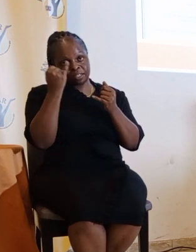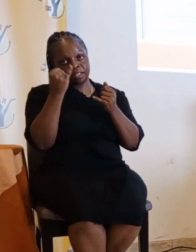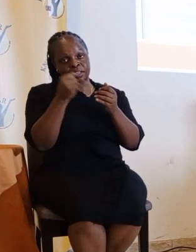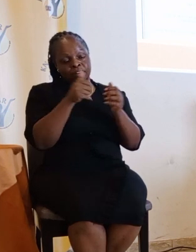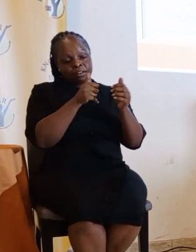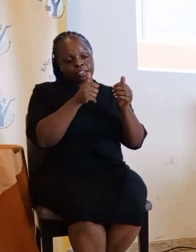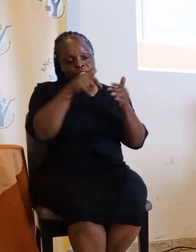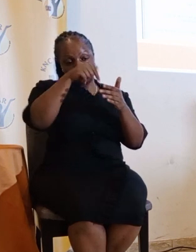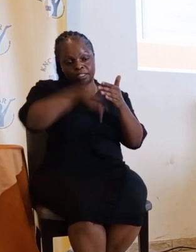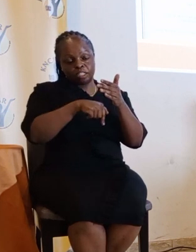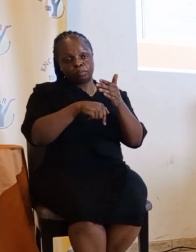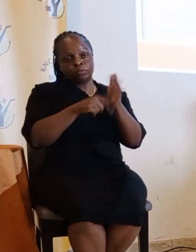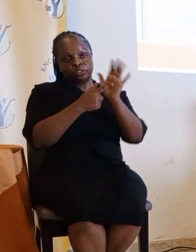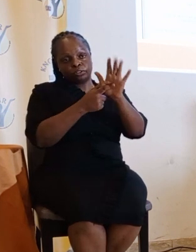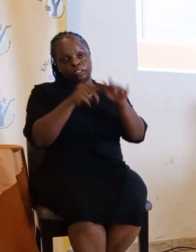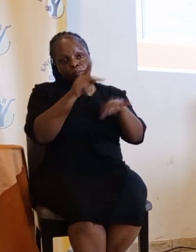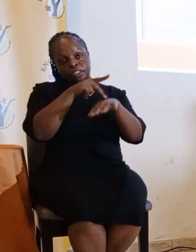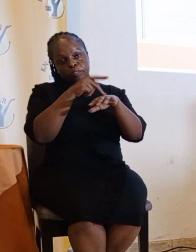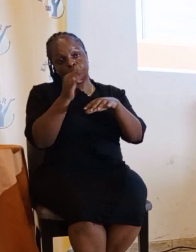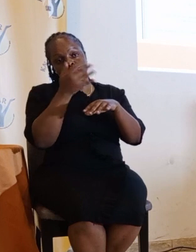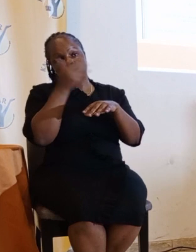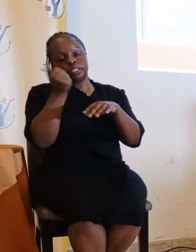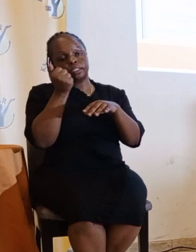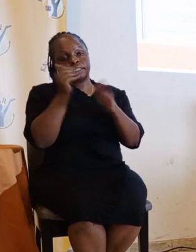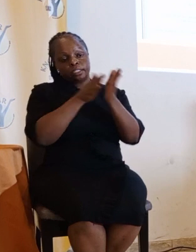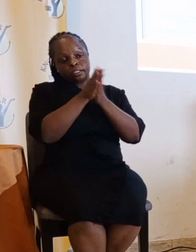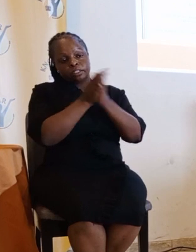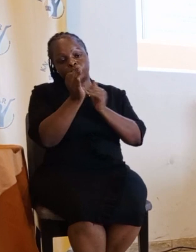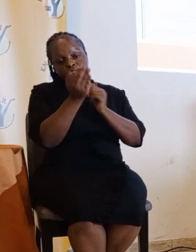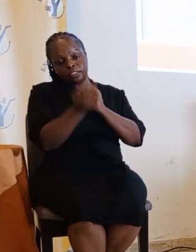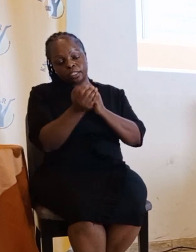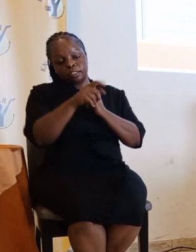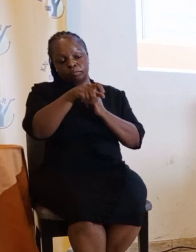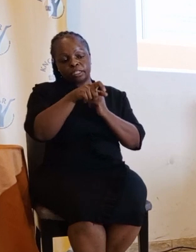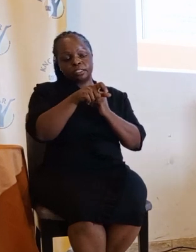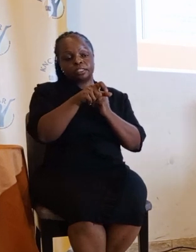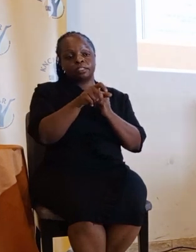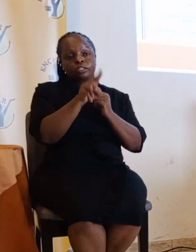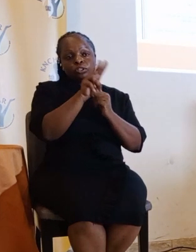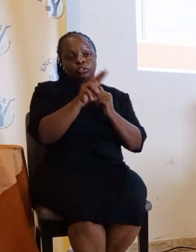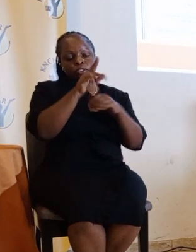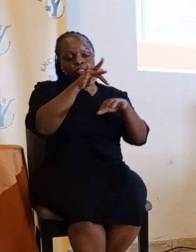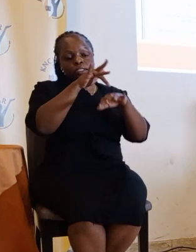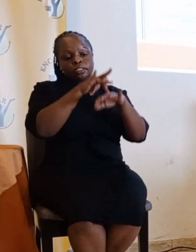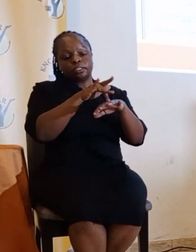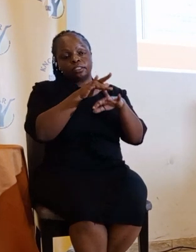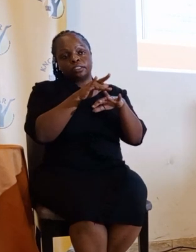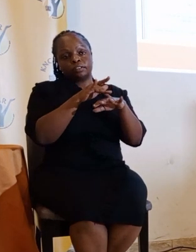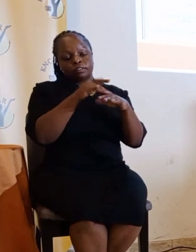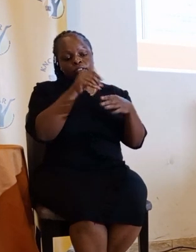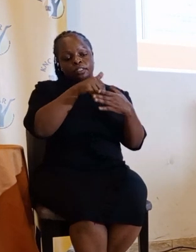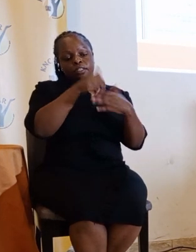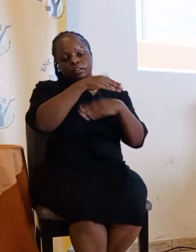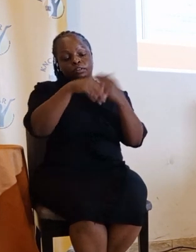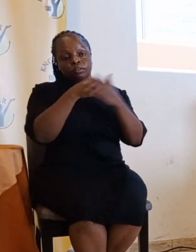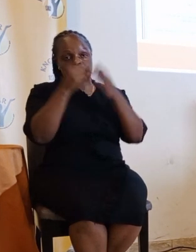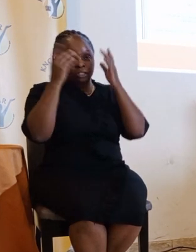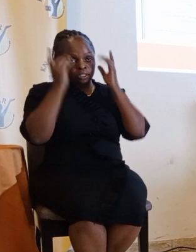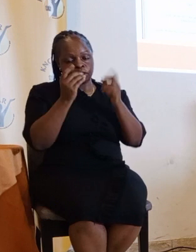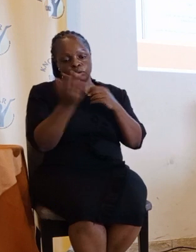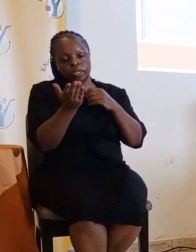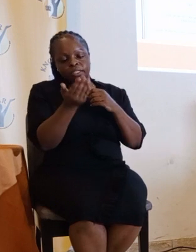that the principle of the best interest of a child must take center stage in all decisions where a